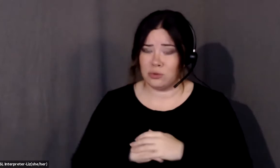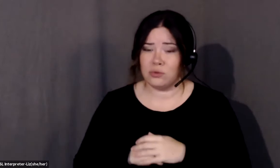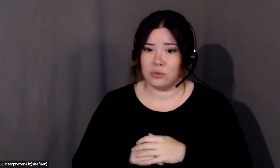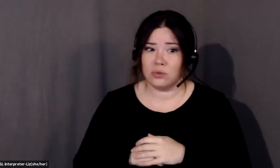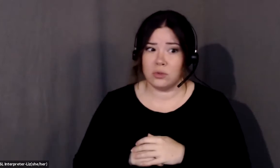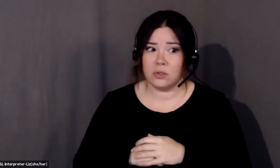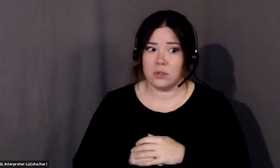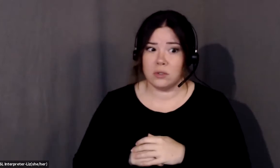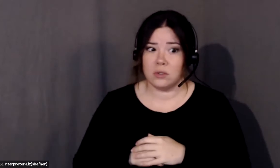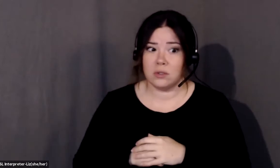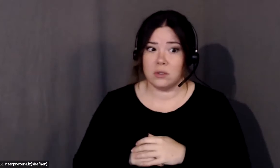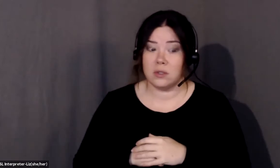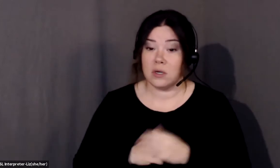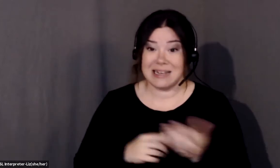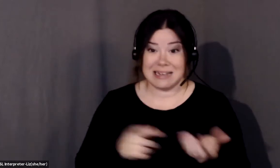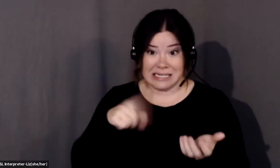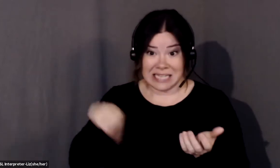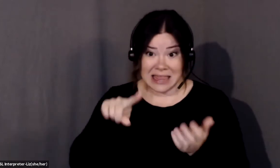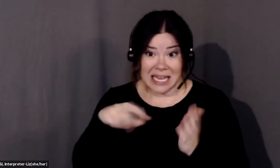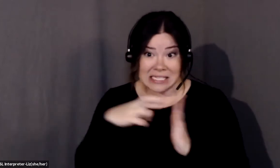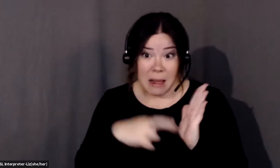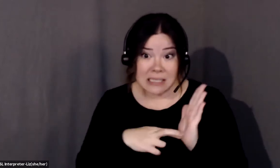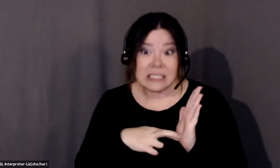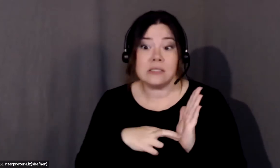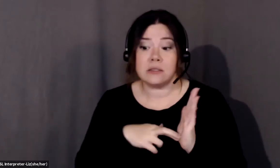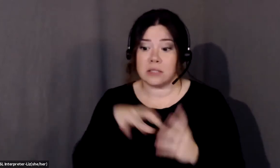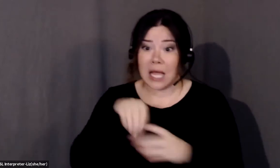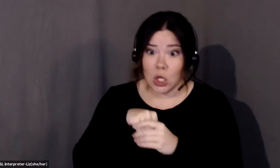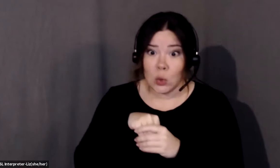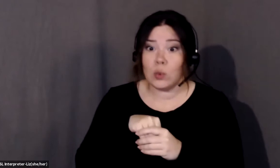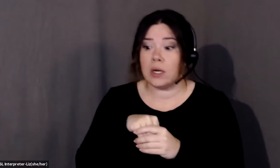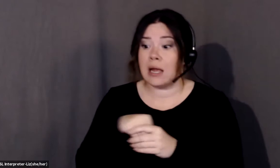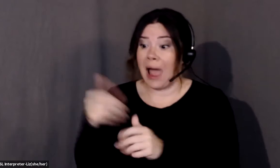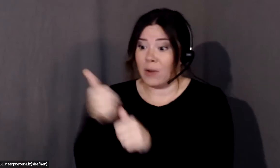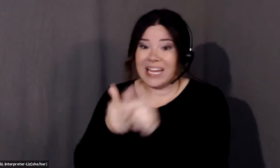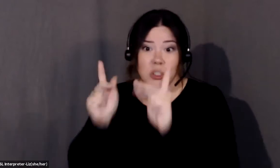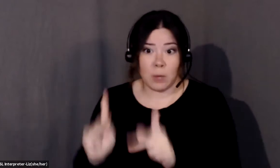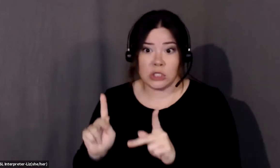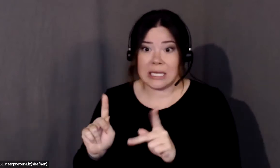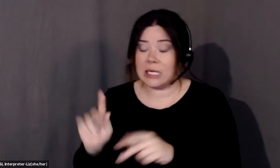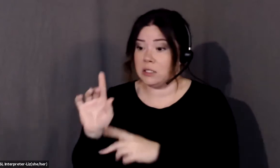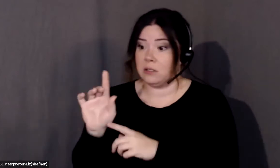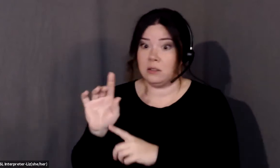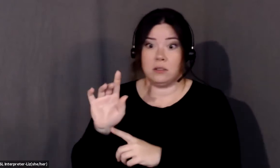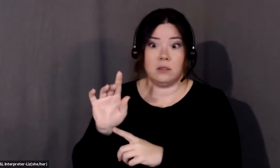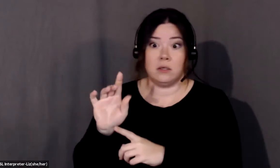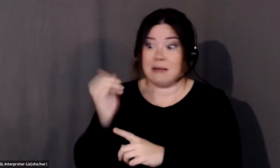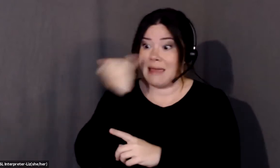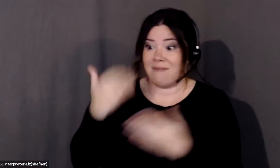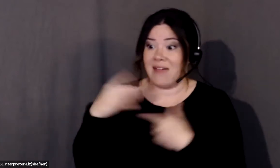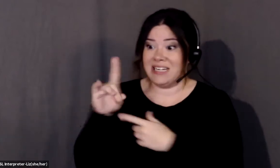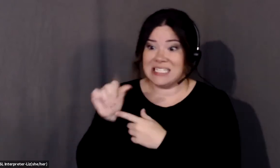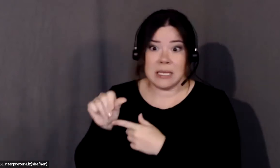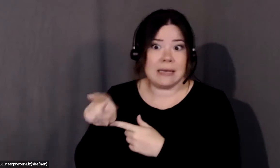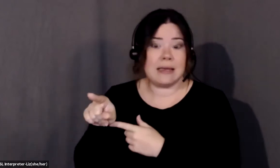Do these policies include how each individual disabled student's access needs are determined and